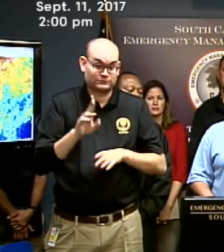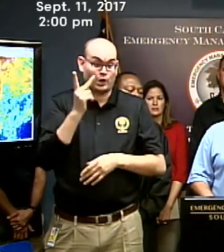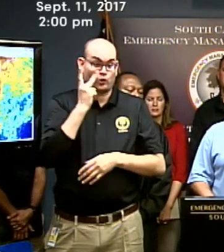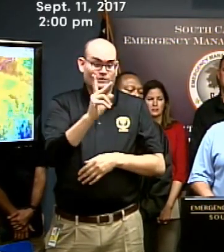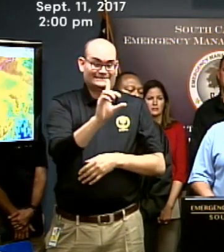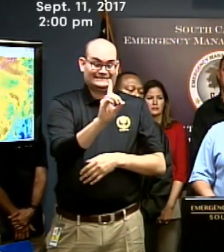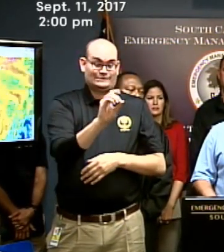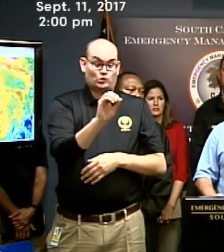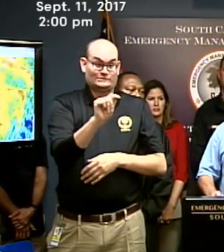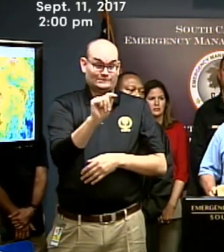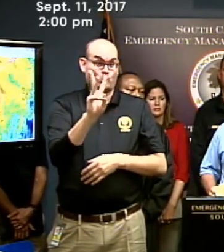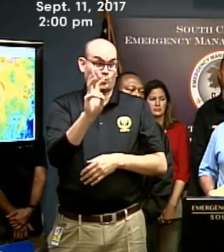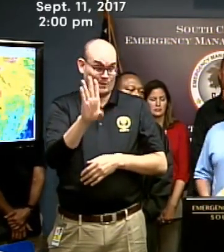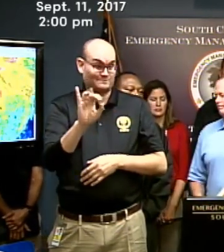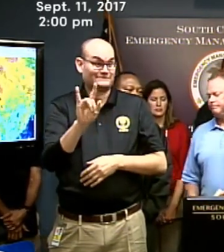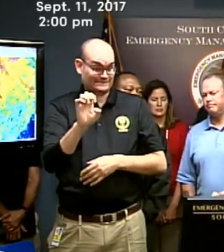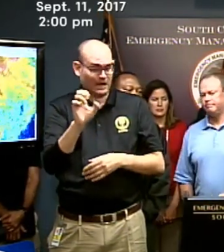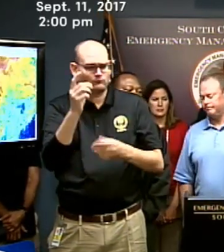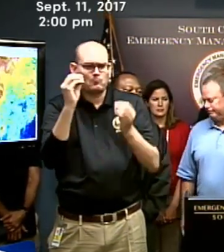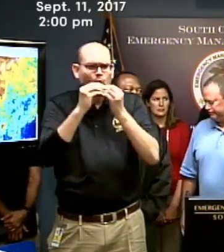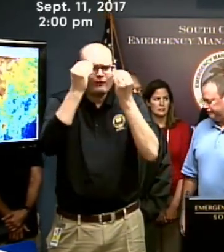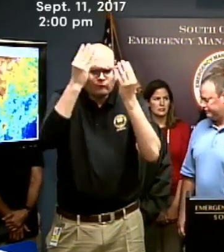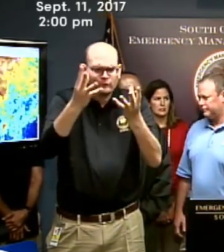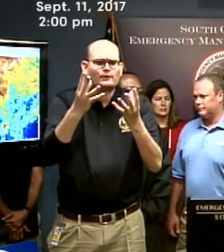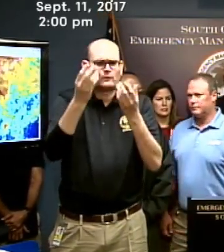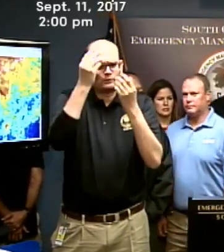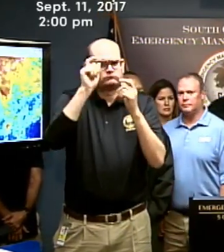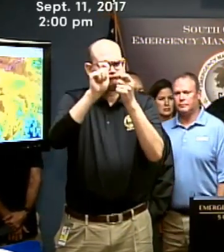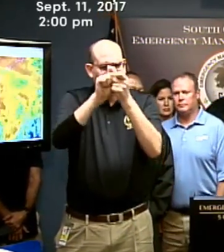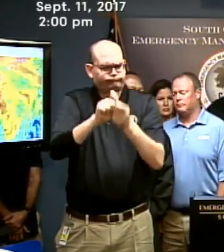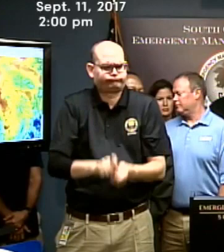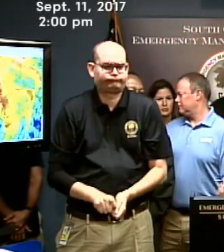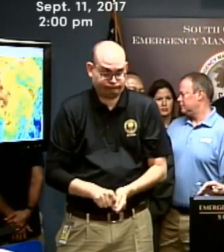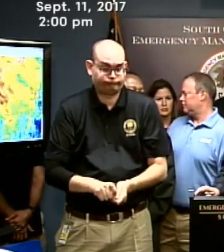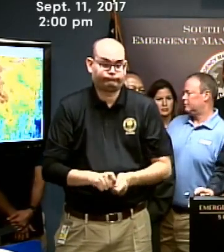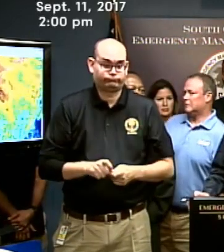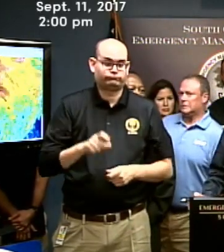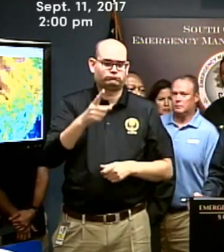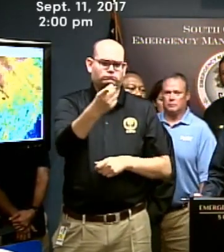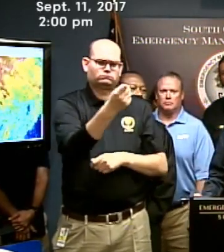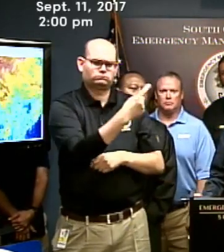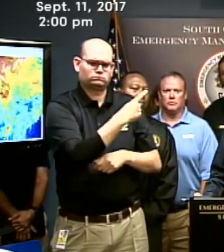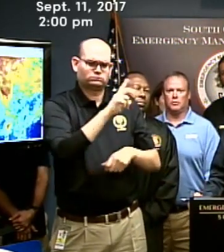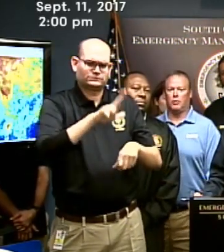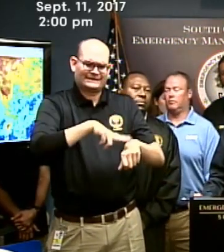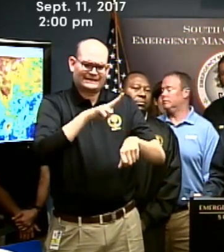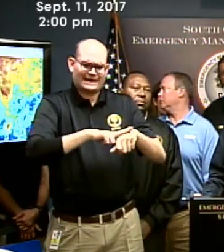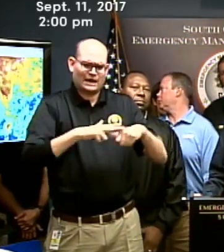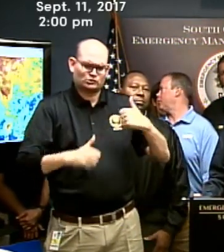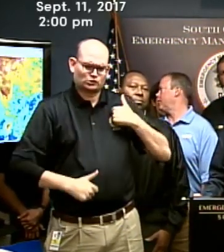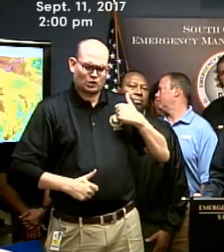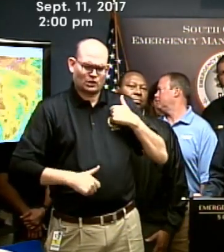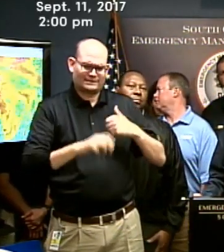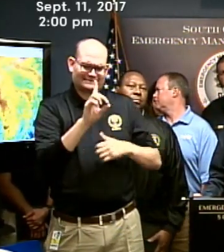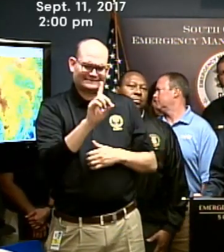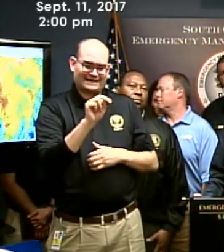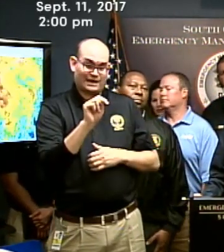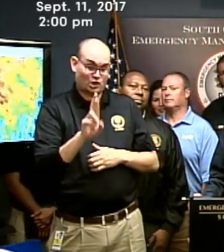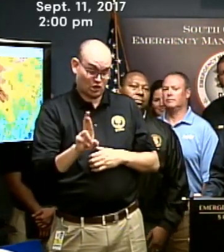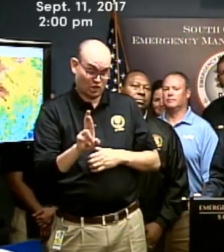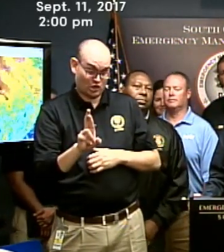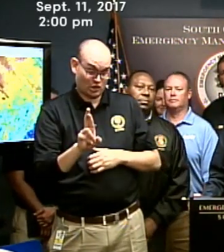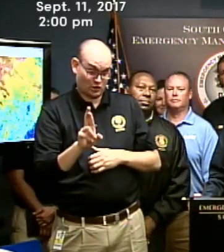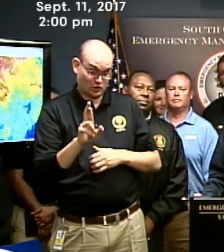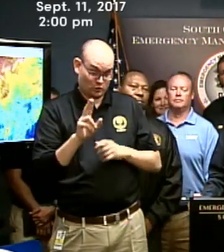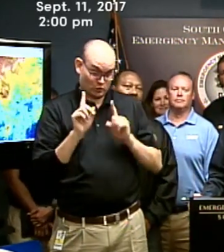that information online. Thank you. Of the National Guardsmen and DNR officers going to assist in